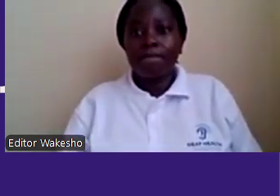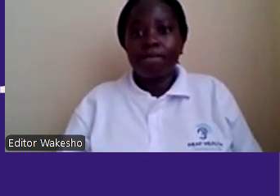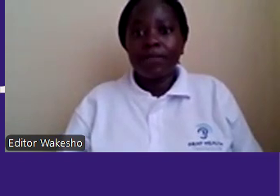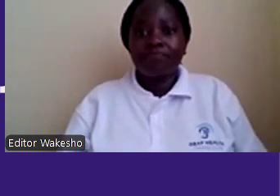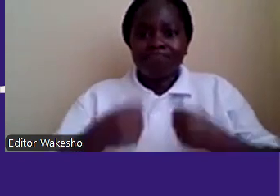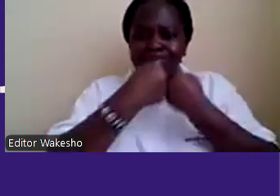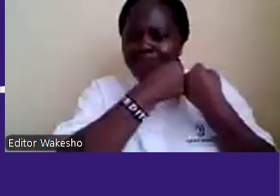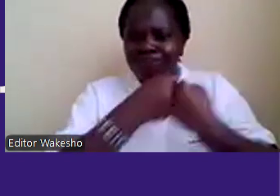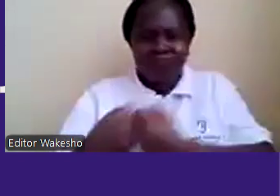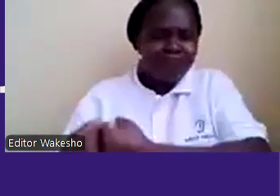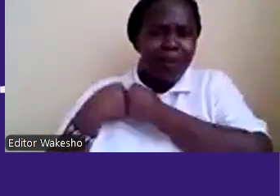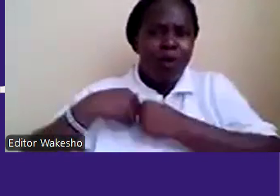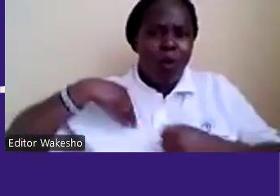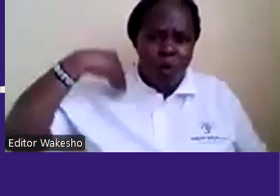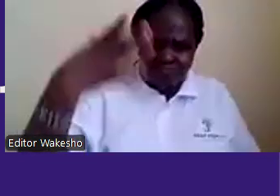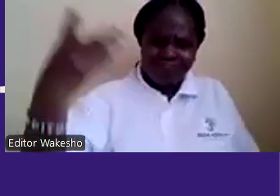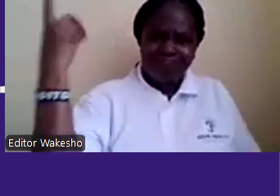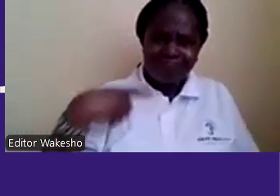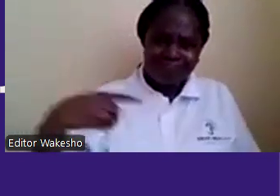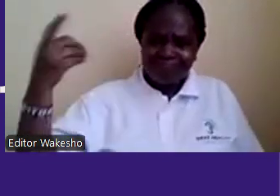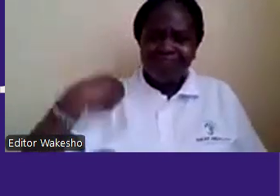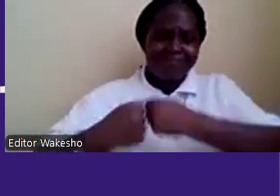diabetes, whereby patients can get,